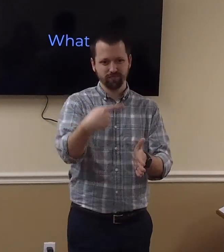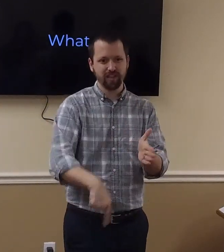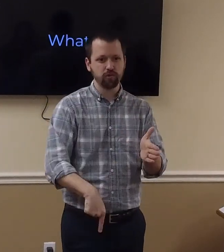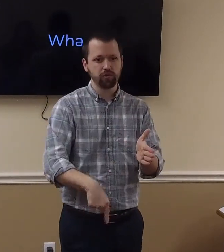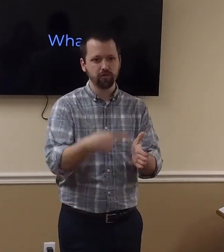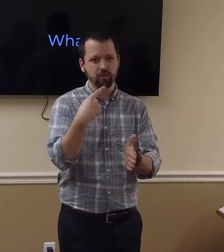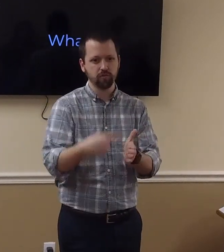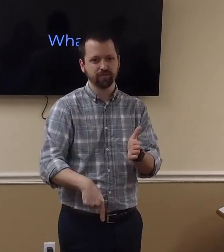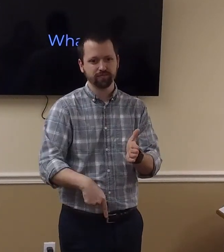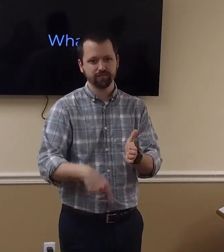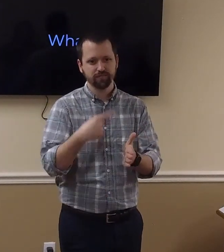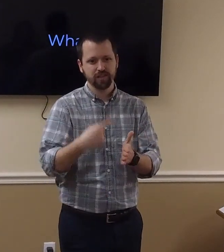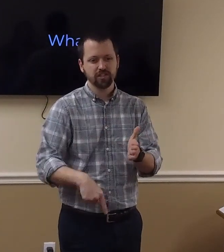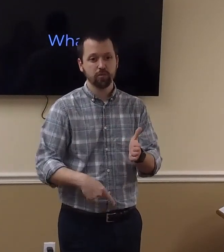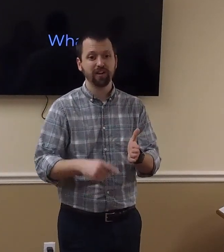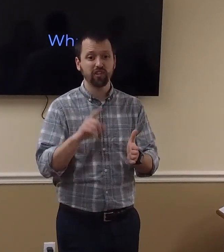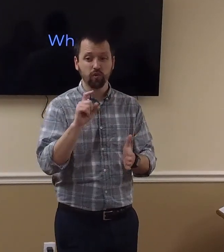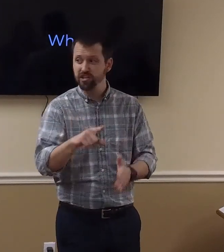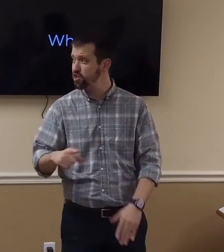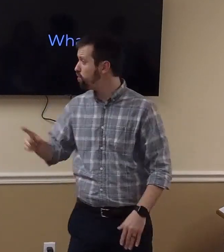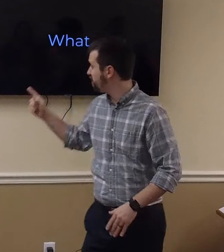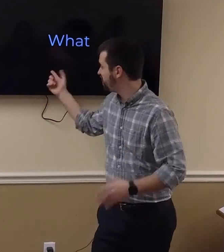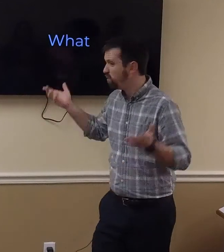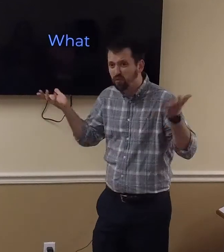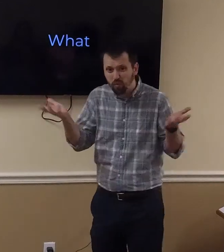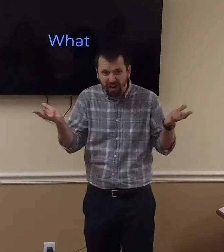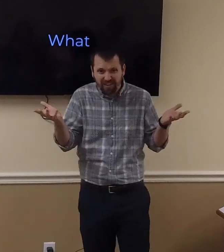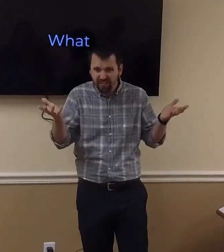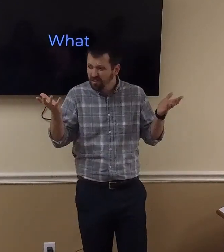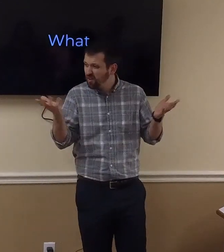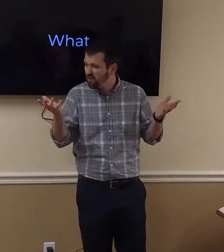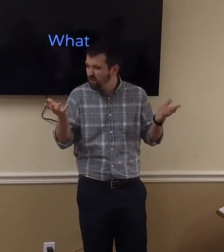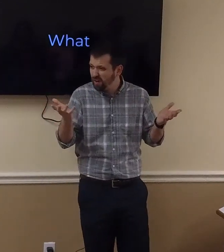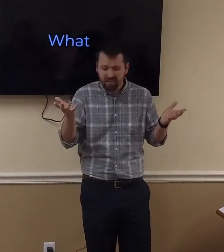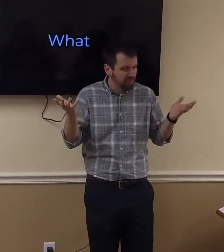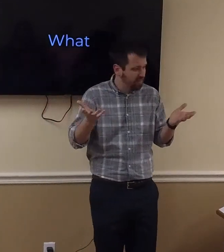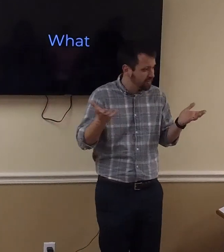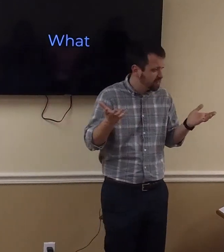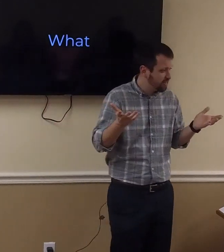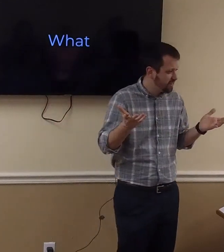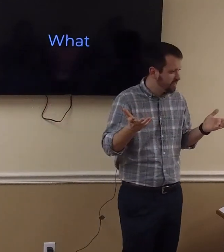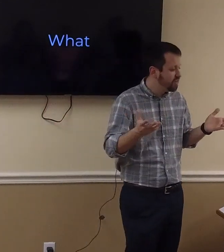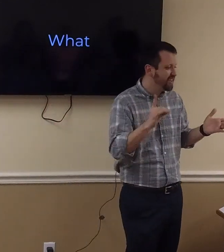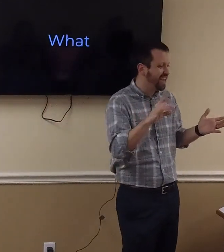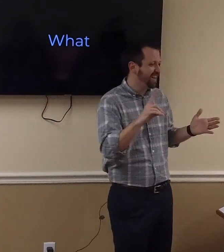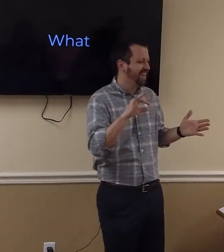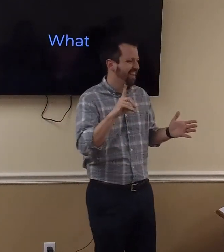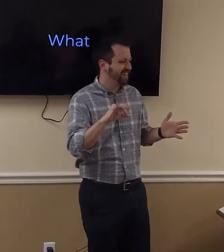That's when you would use this one. So, but if it's a question, you want to stick with I want props. I fixed it though. I went to You this did. first. You